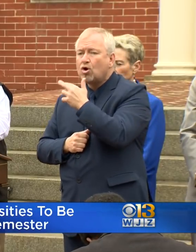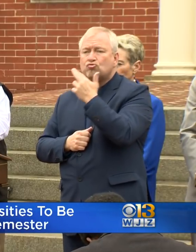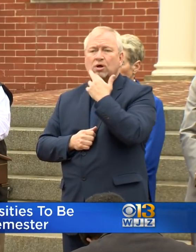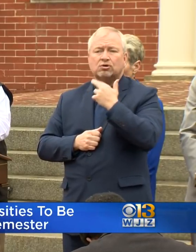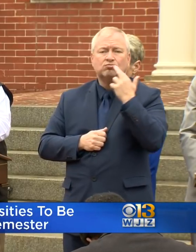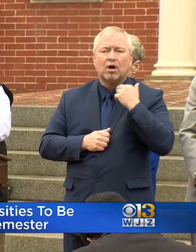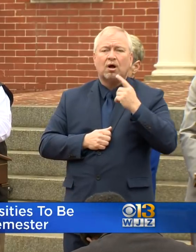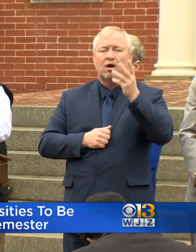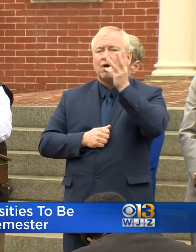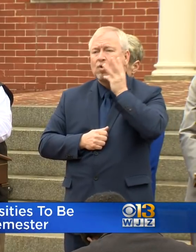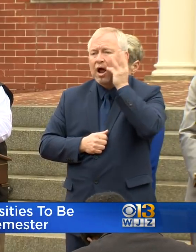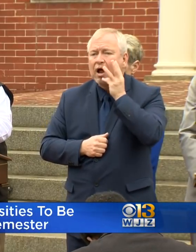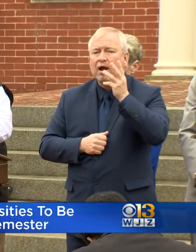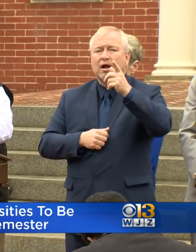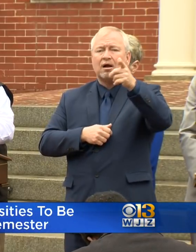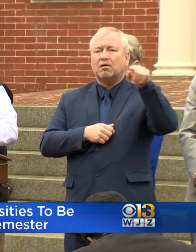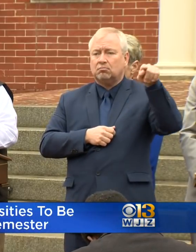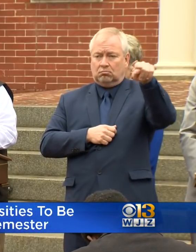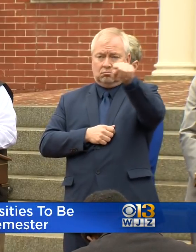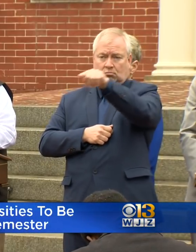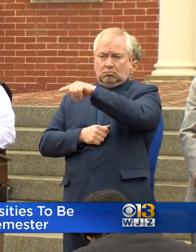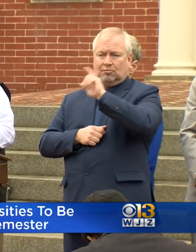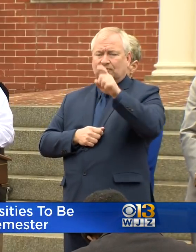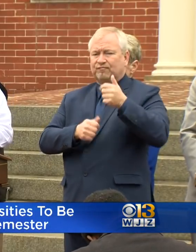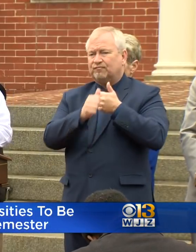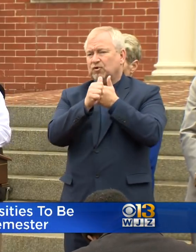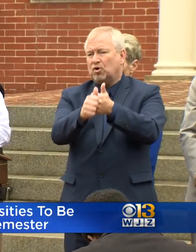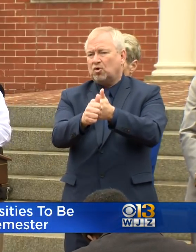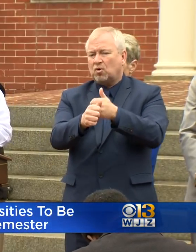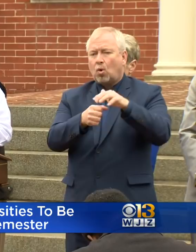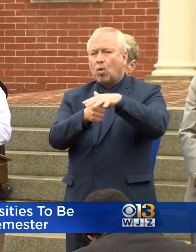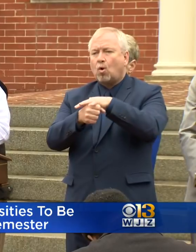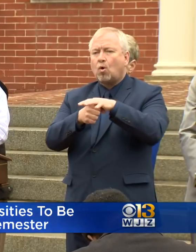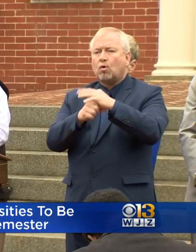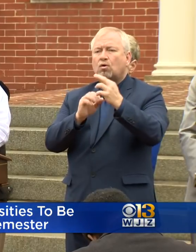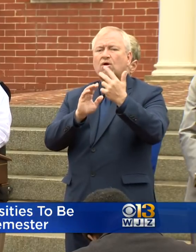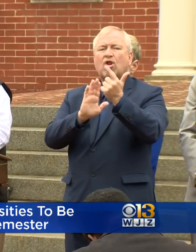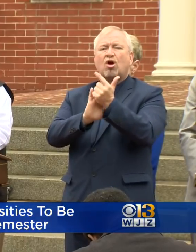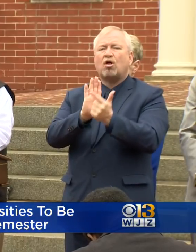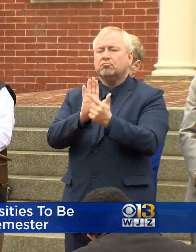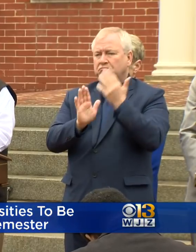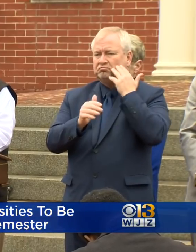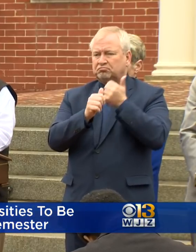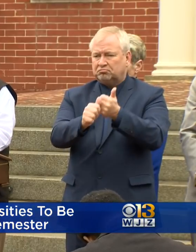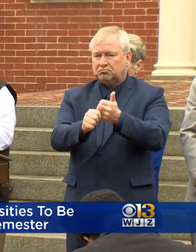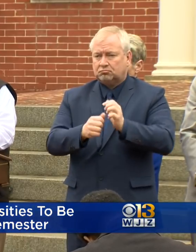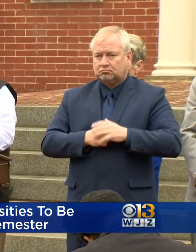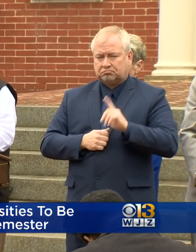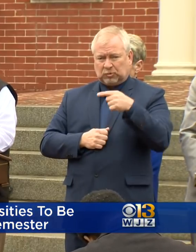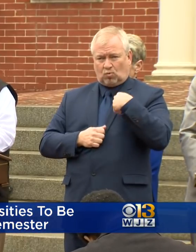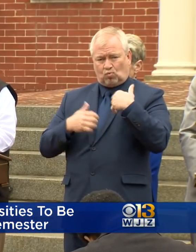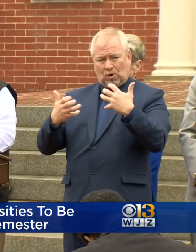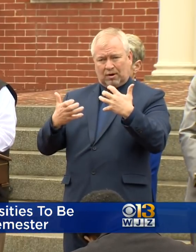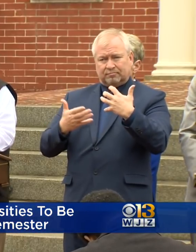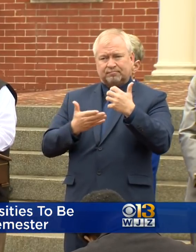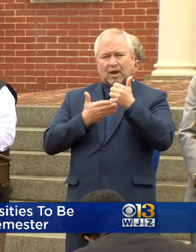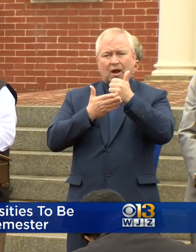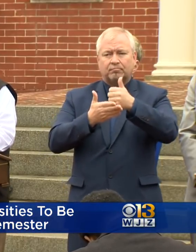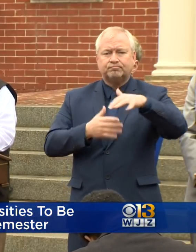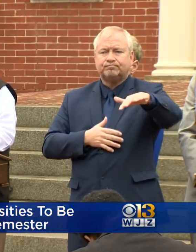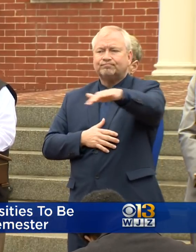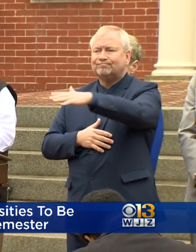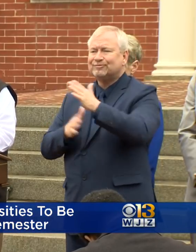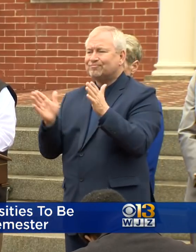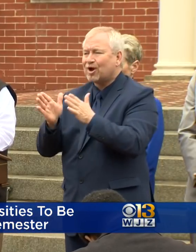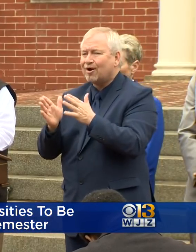subject to local liquor laws and local regulations. We're doing this to help small businesses and restaurants and